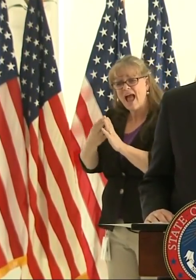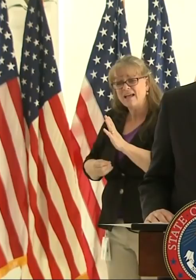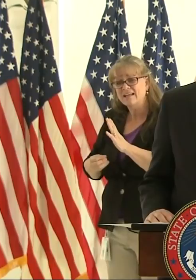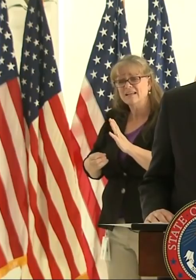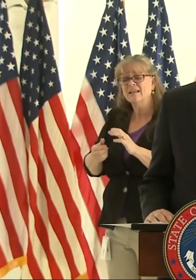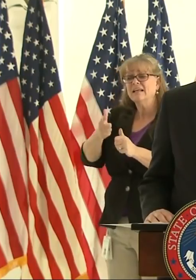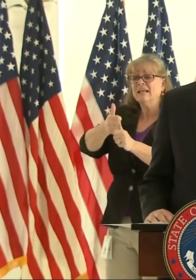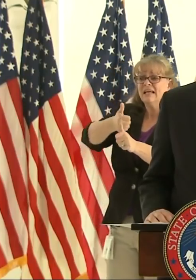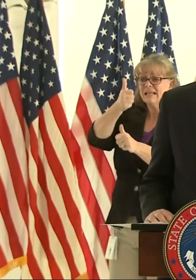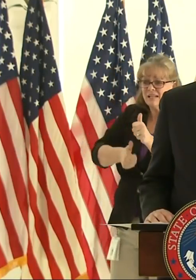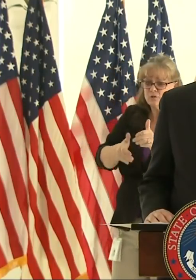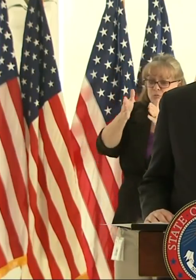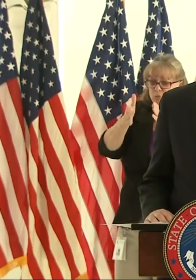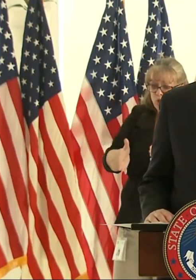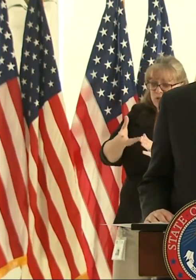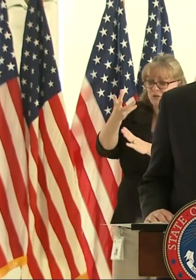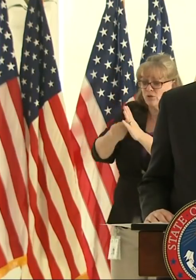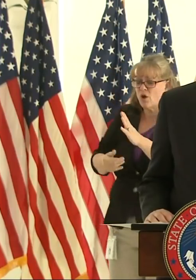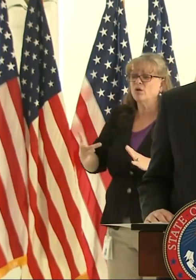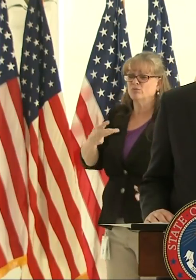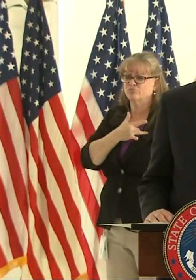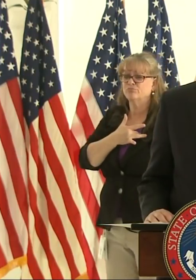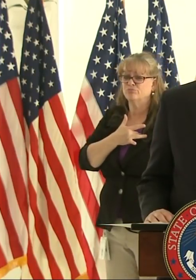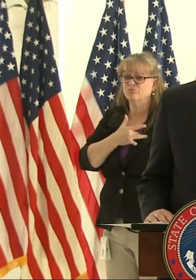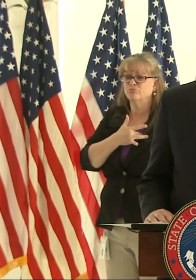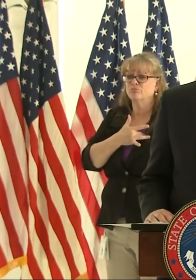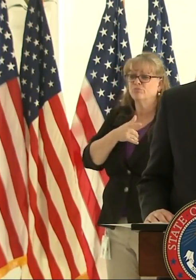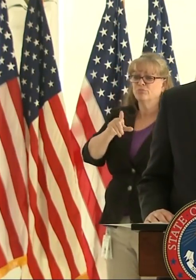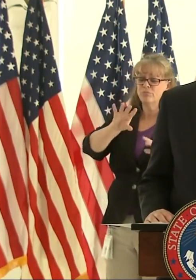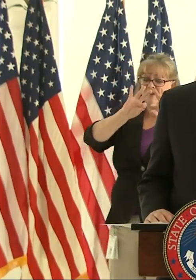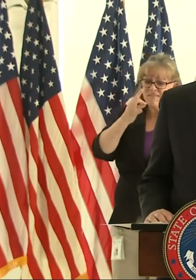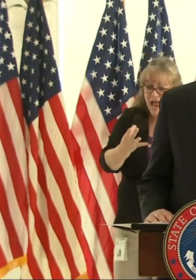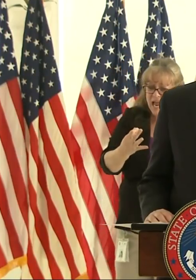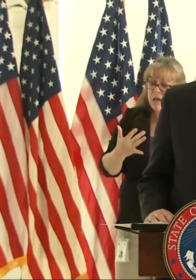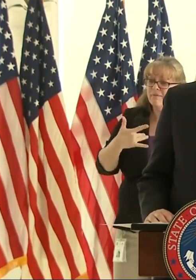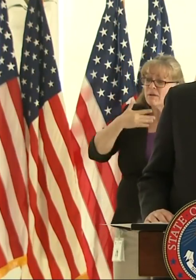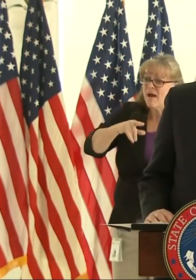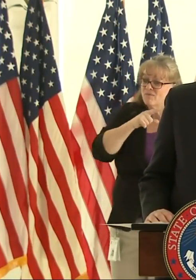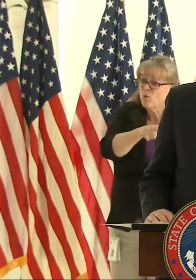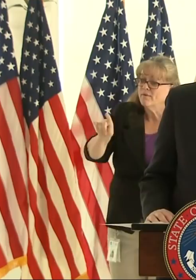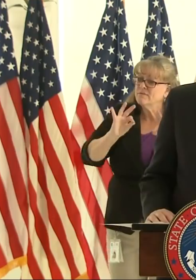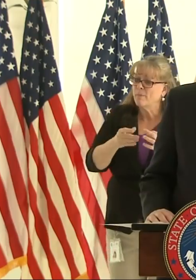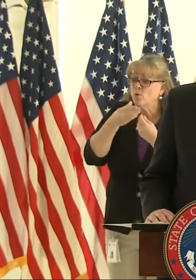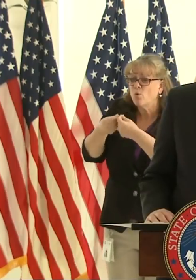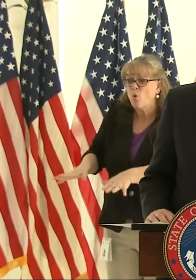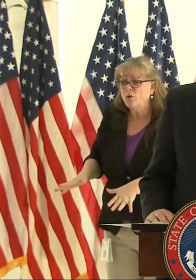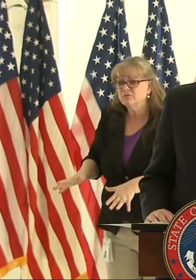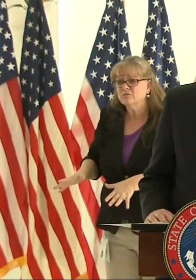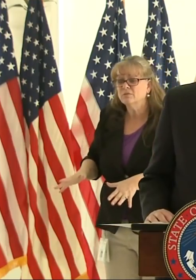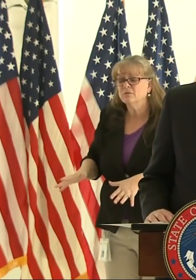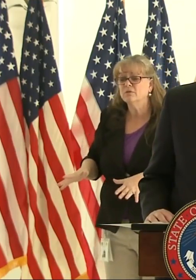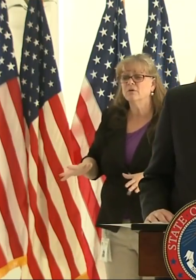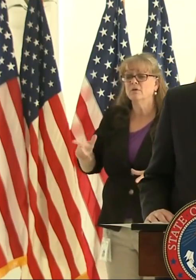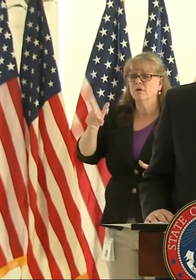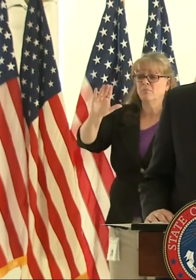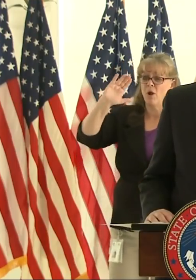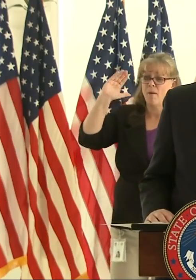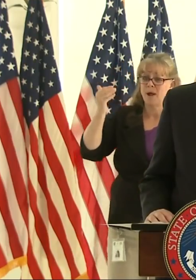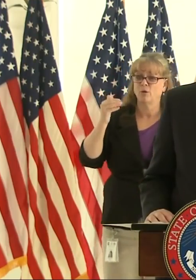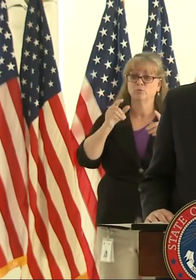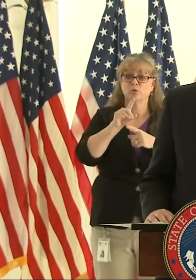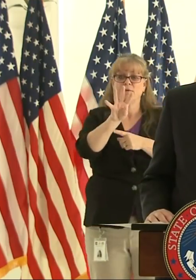that the family experienced, the friends experienced. But yes, compared to losing tens of thousands of Coloradans, if our